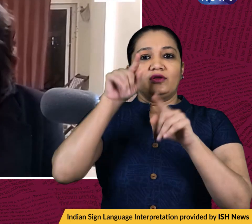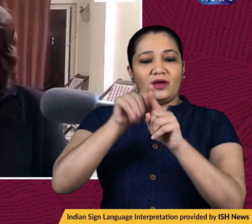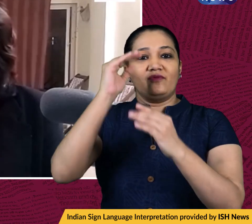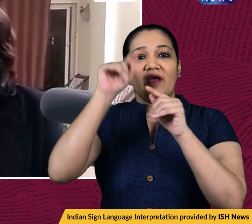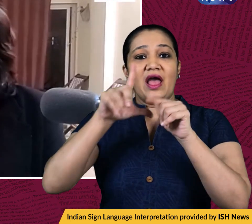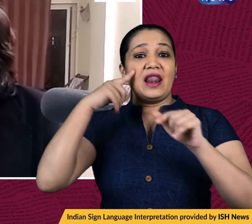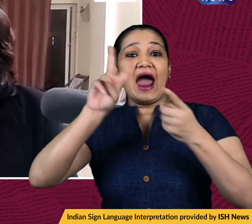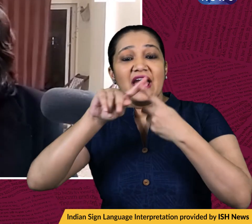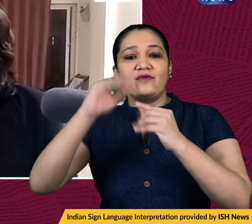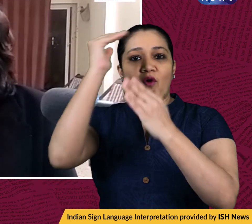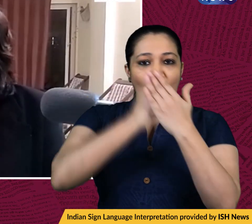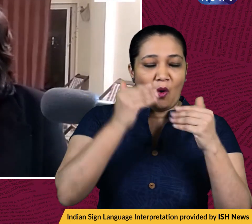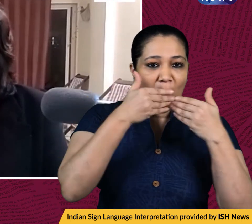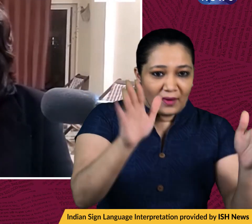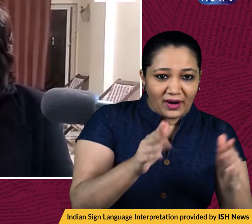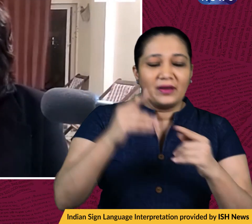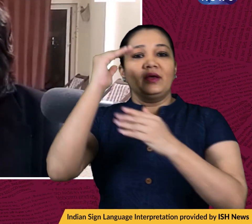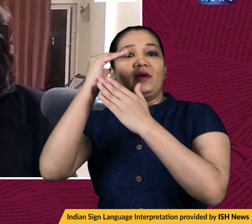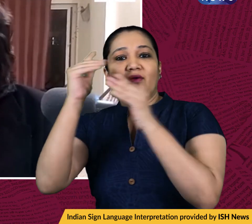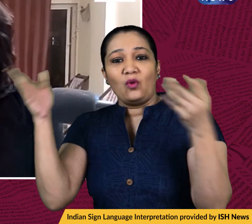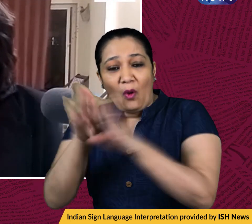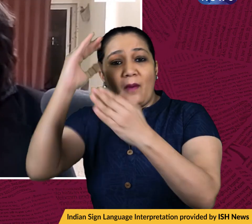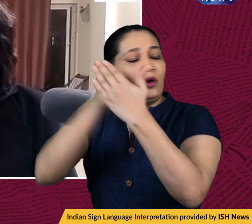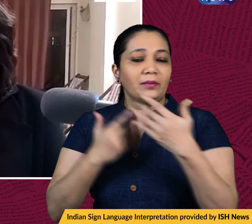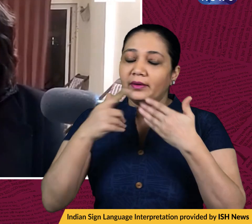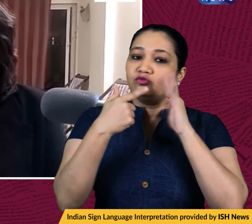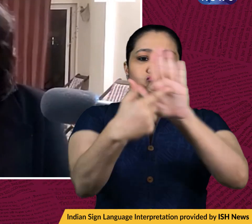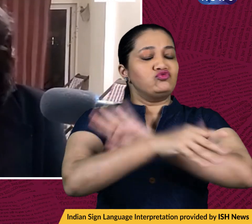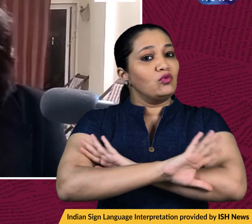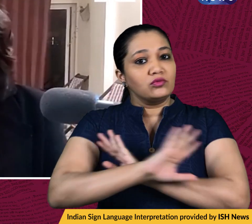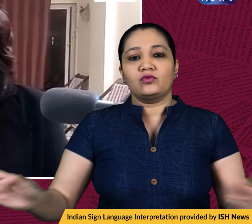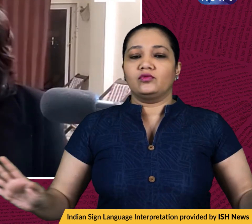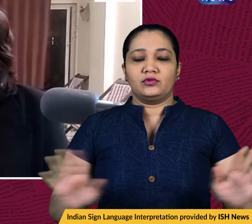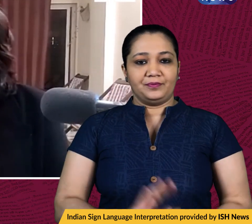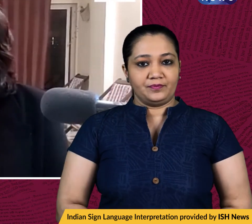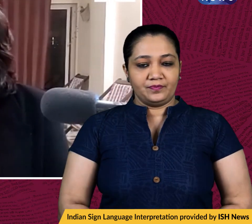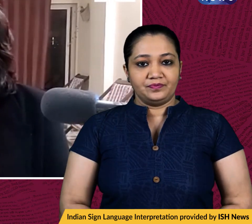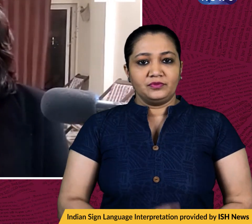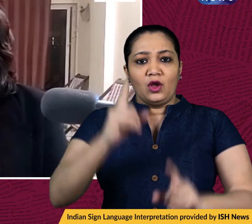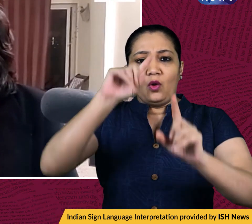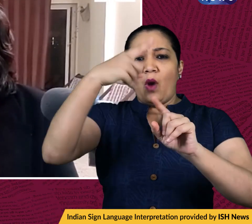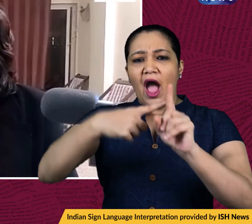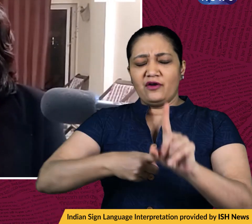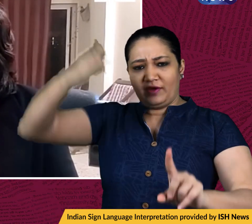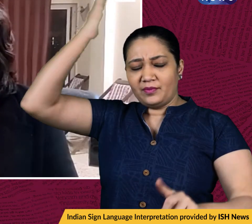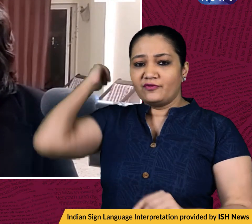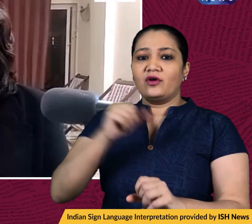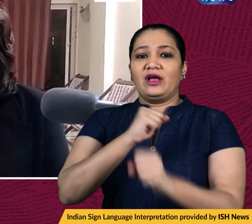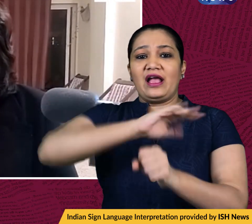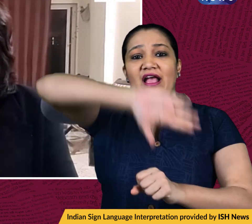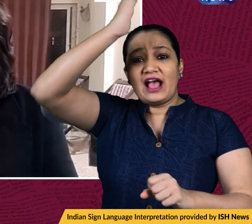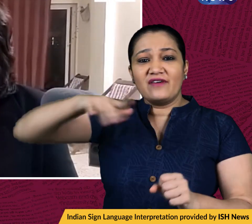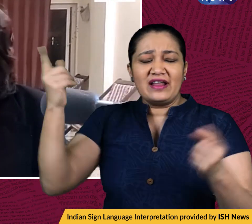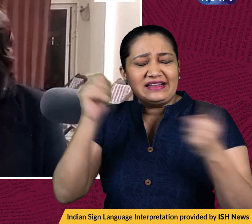not telecast live the opening and closing ceremonies of the Winter Olympics. Now, it's been a year and a half since the